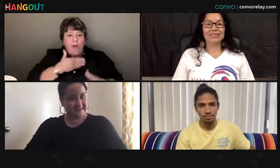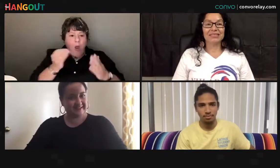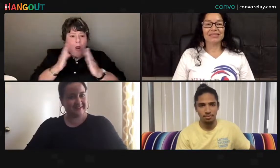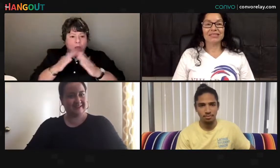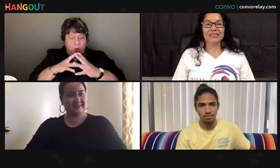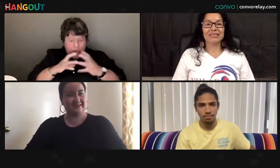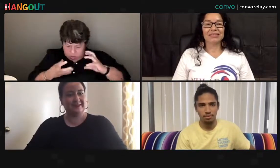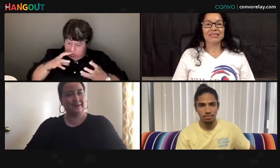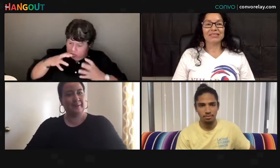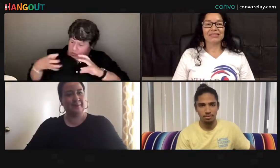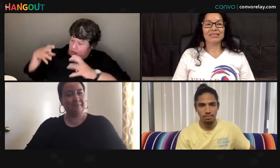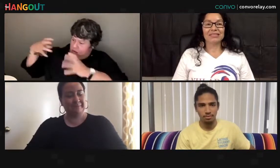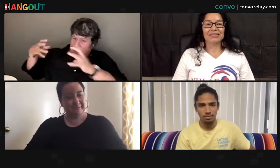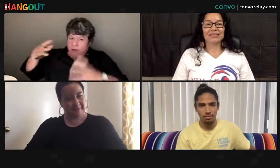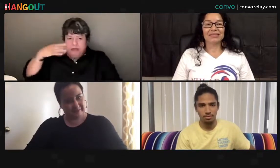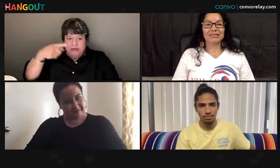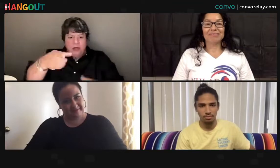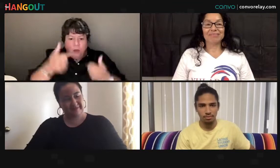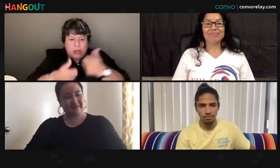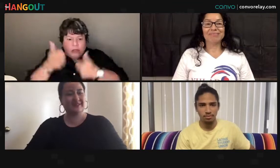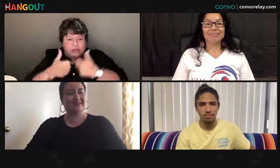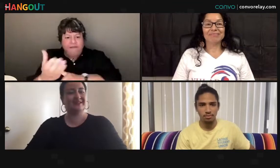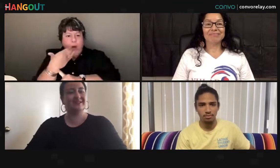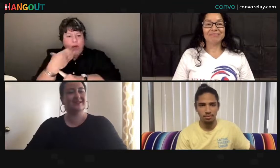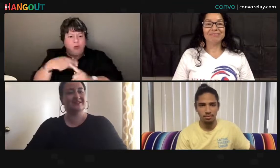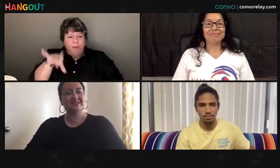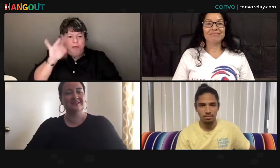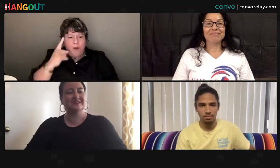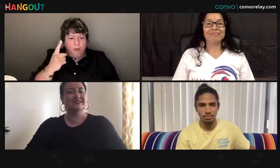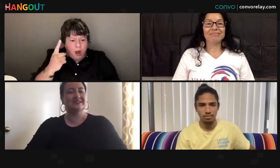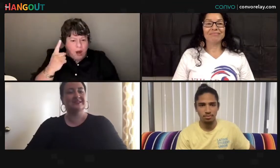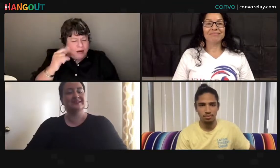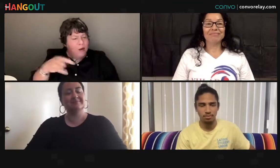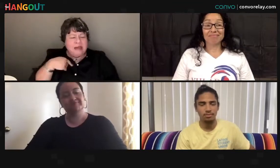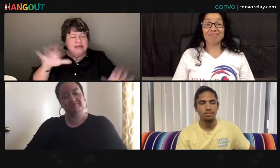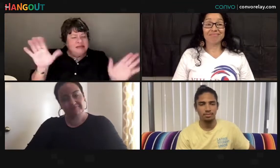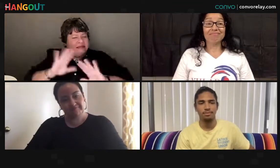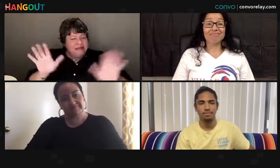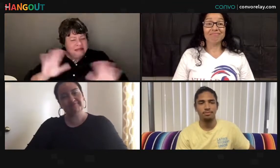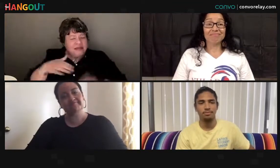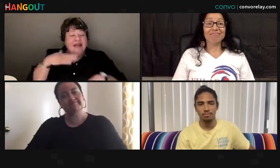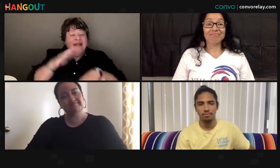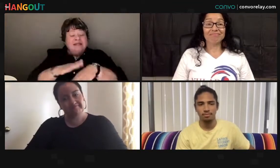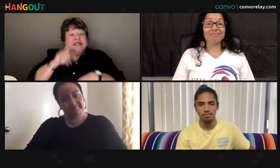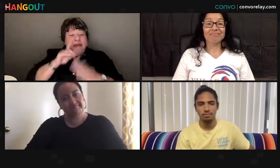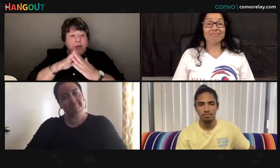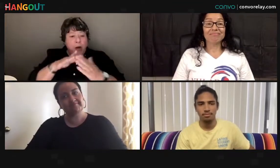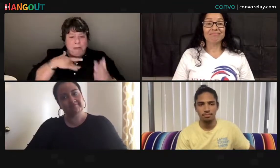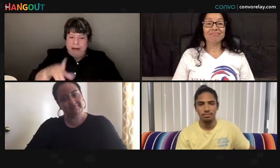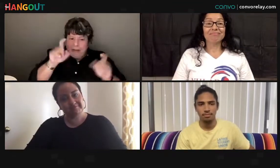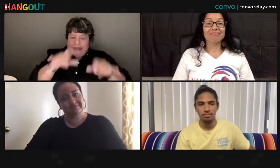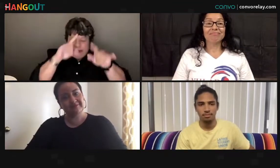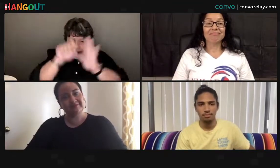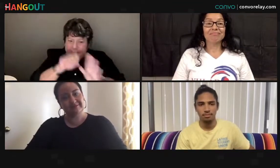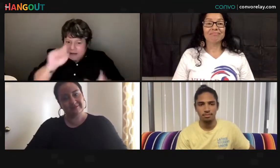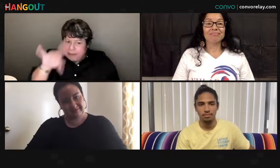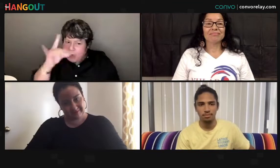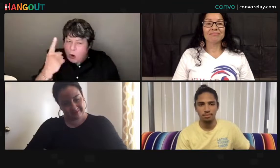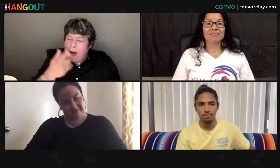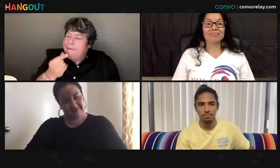there's so many more problems. And now there's problems in our own community. And they're asking which one and forcing us to pick. And the deaf